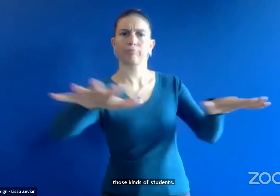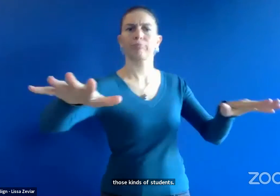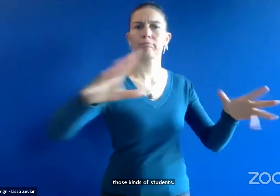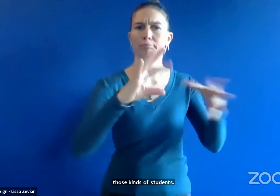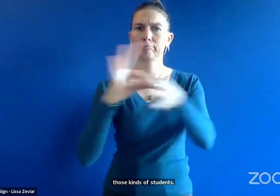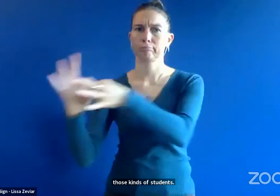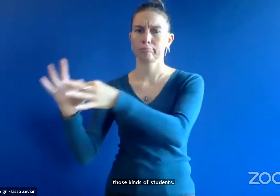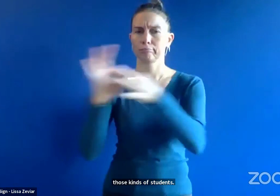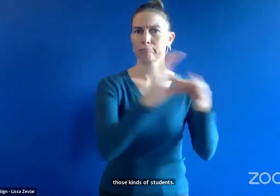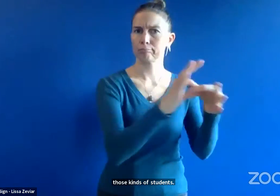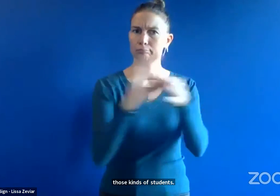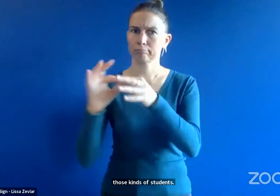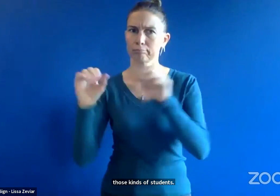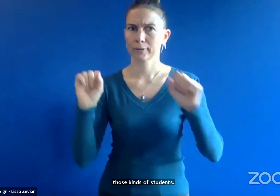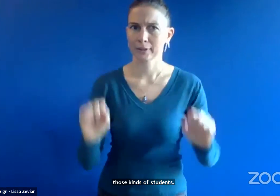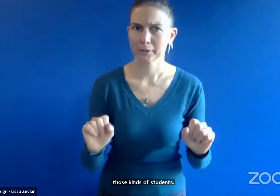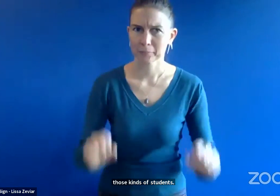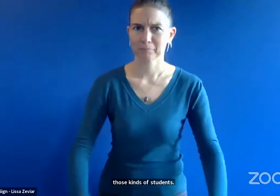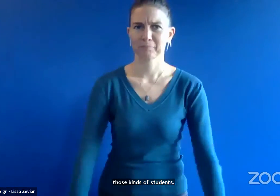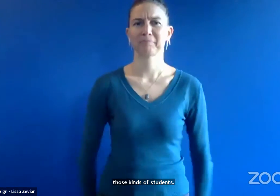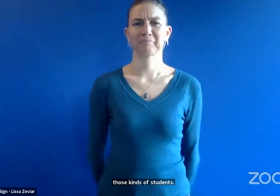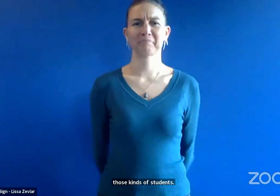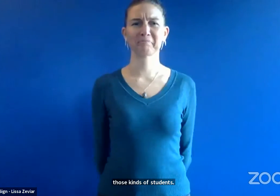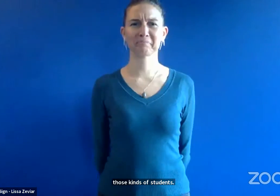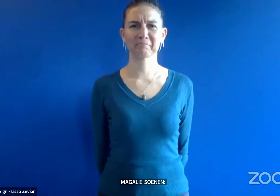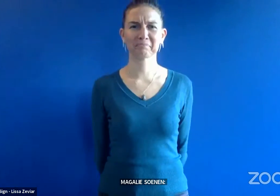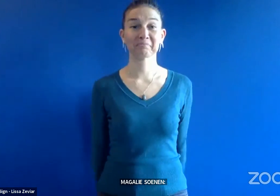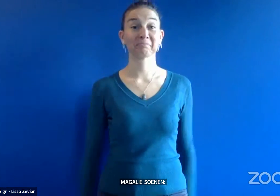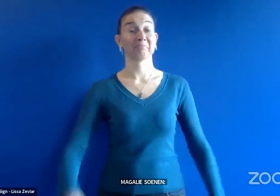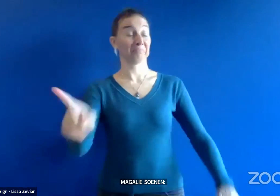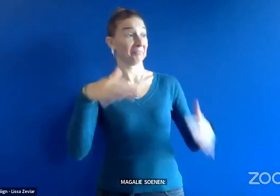Thank you, Elena. It looks very promising.